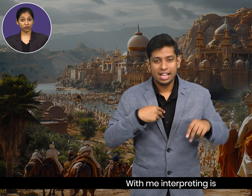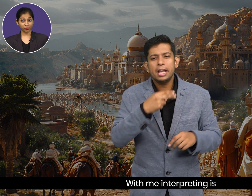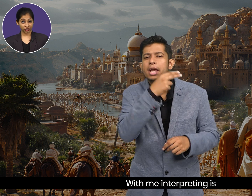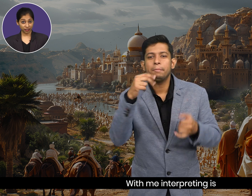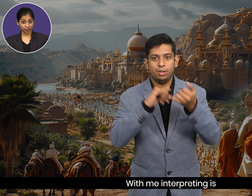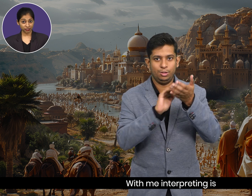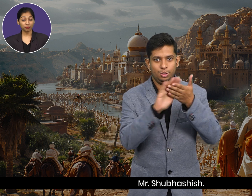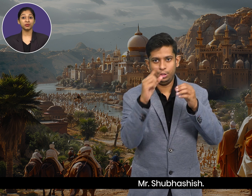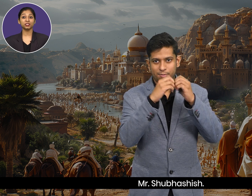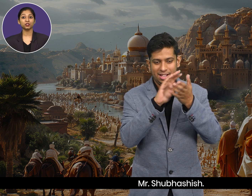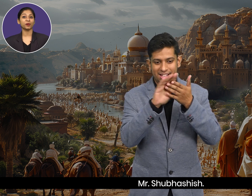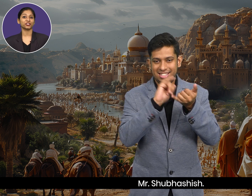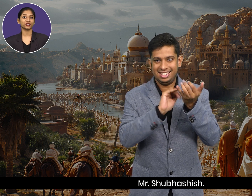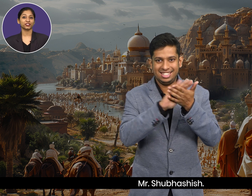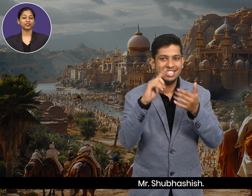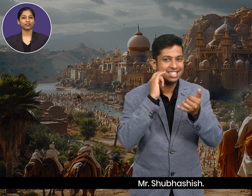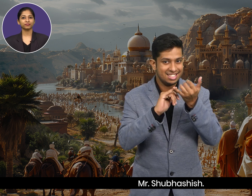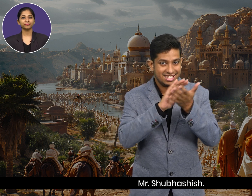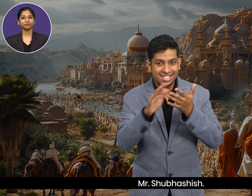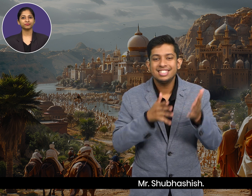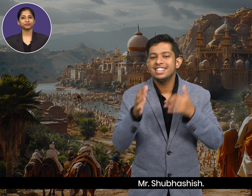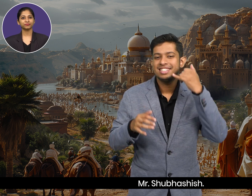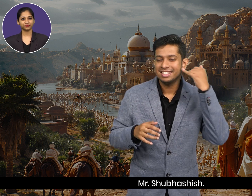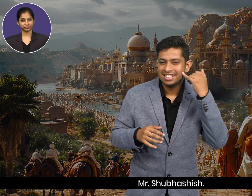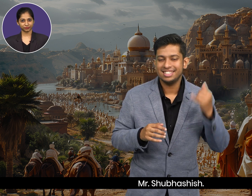With me interpreting is Mr. Subhashish.